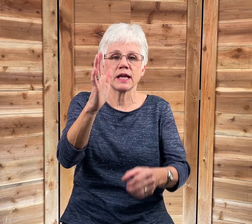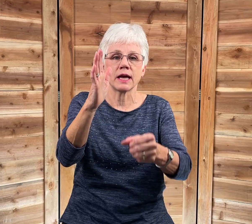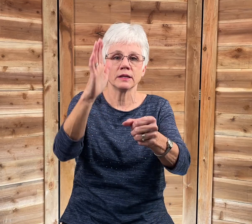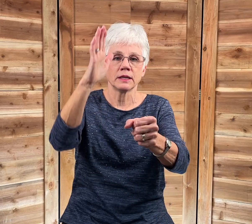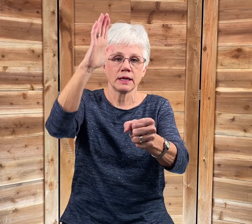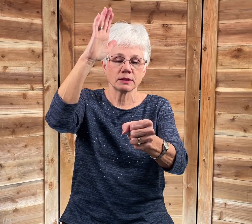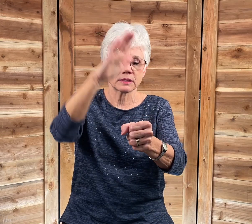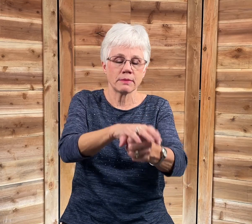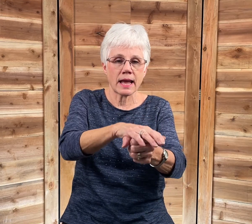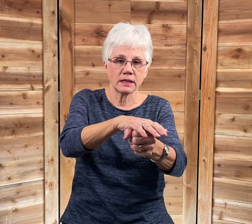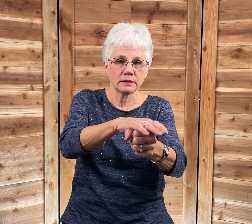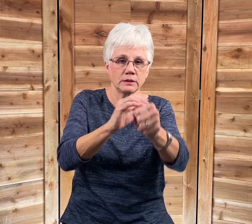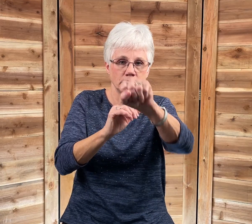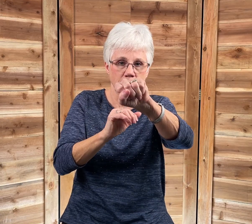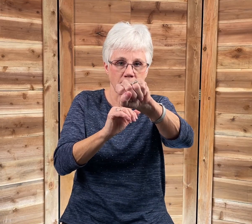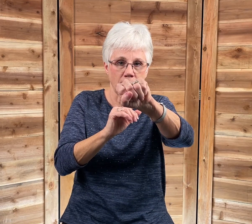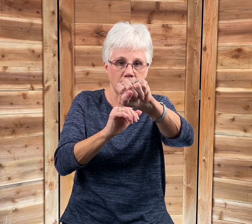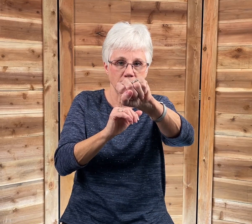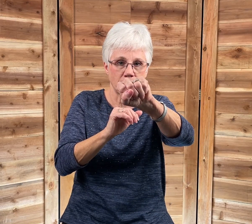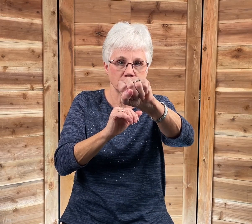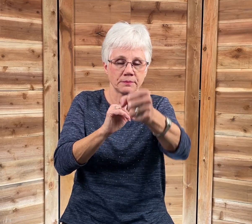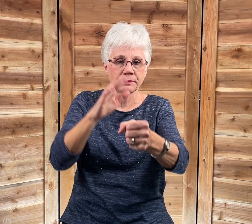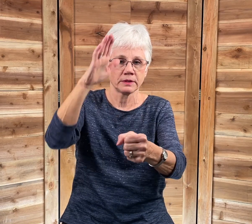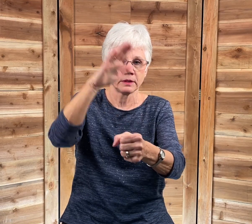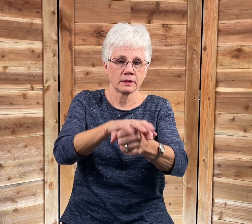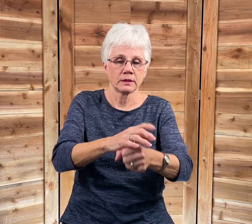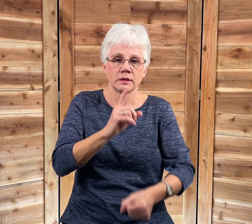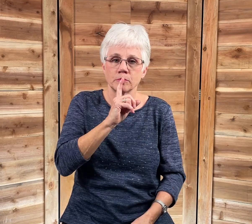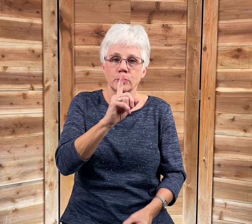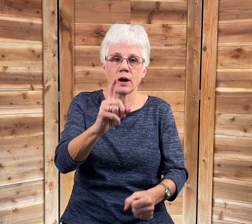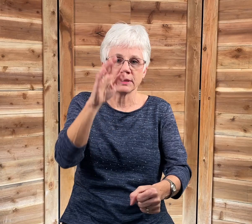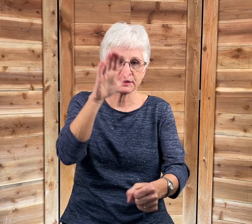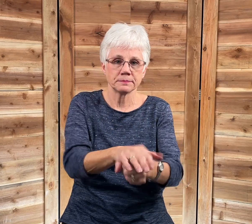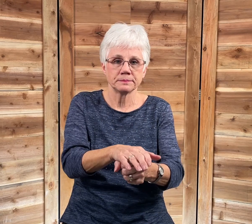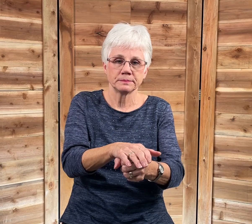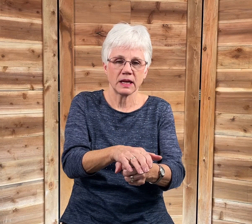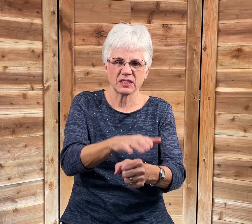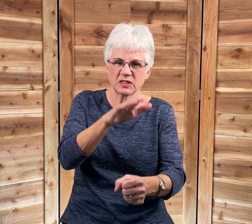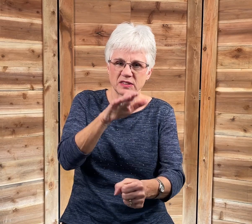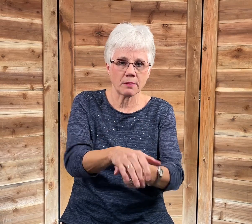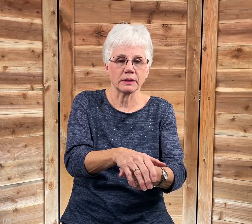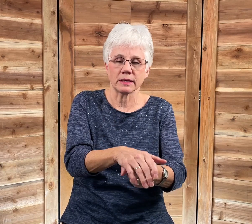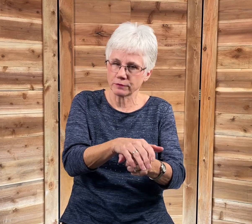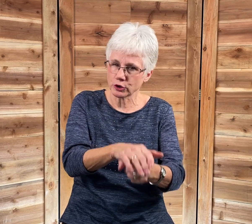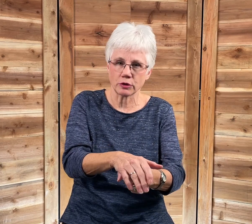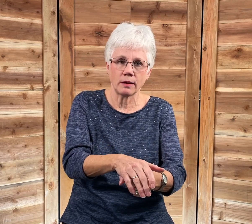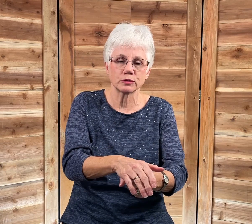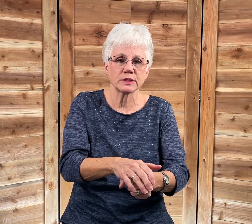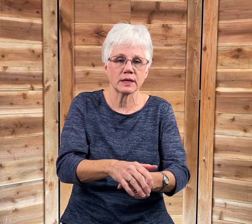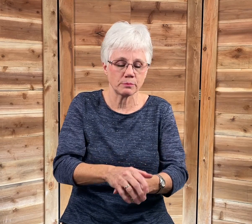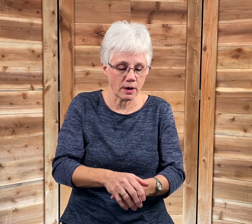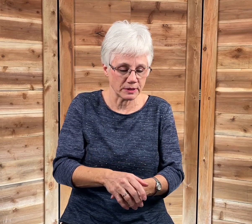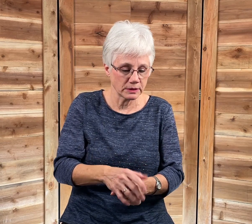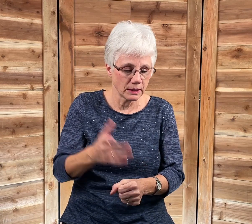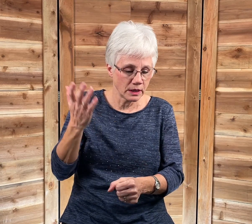change that hand and smack your S hand. That's an S. Promise. Kind of stamp it like for sure. I will